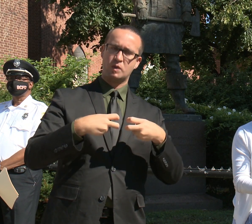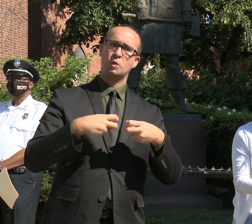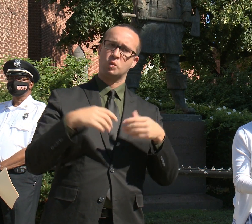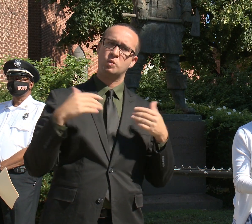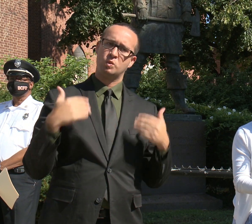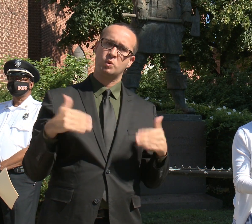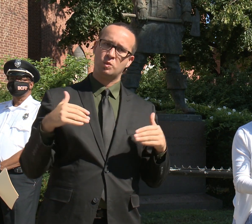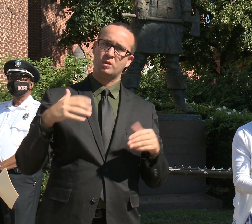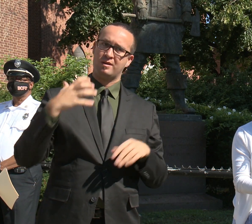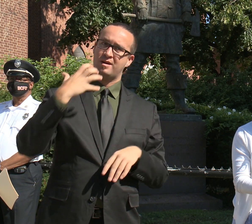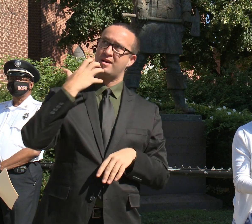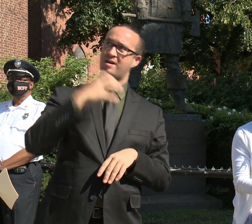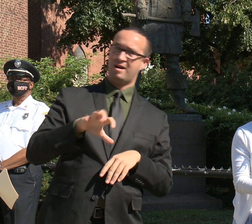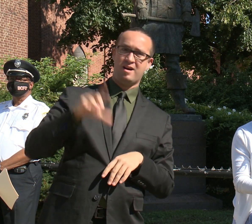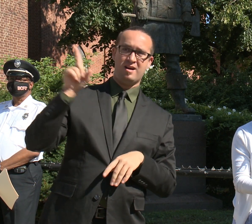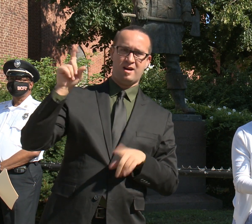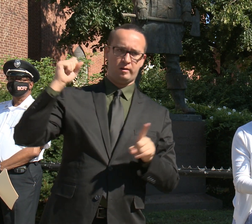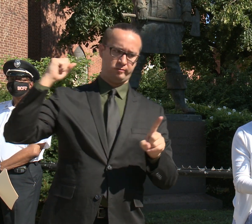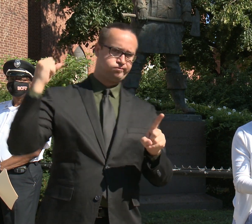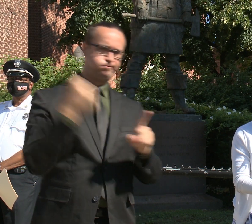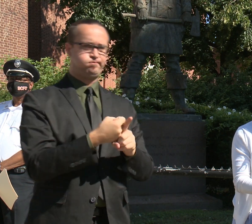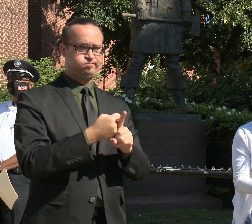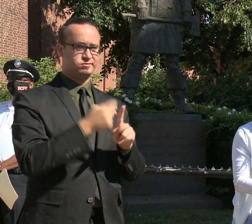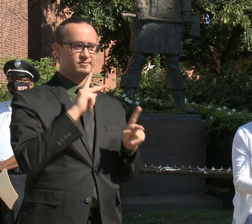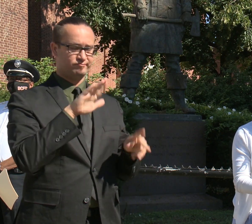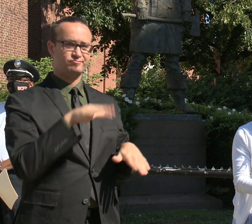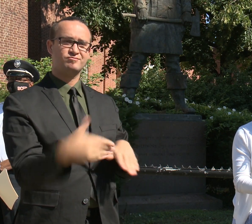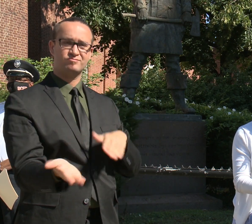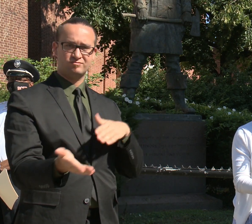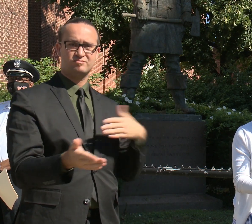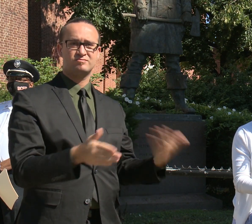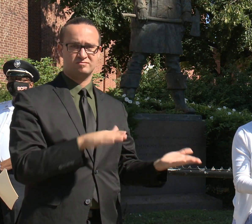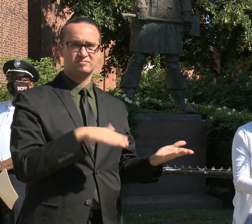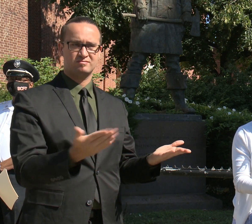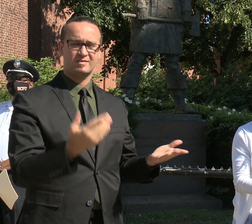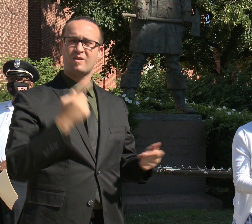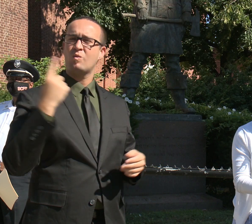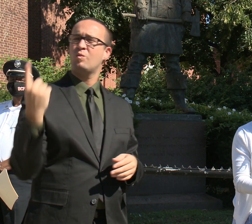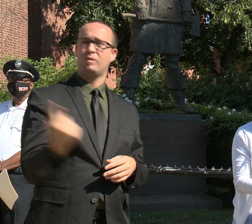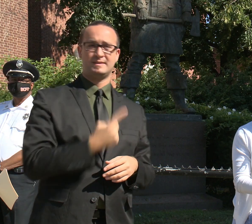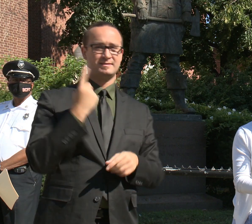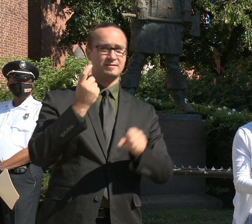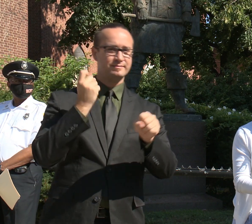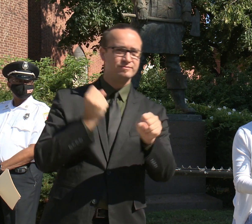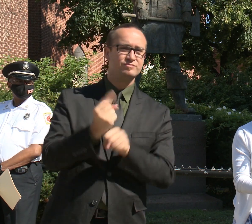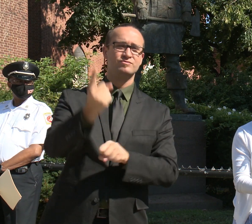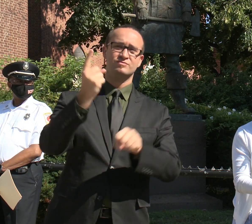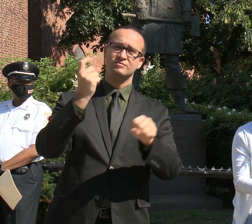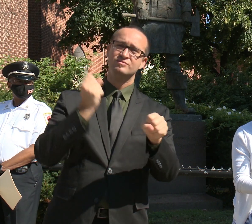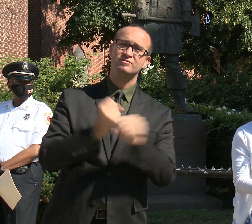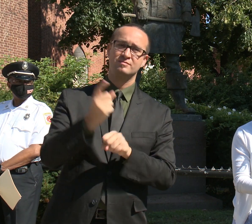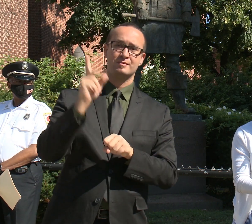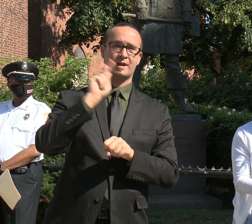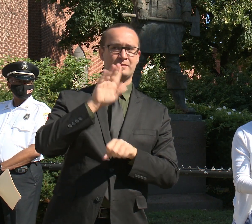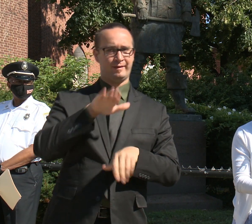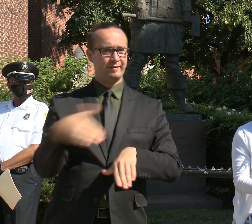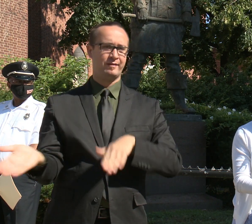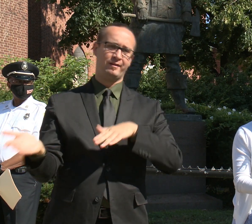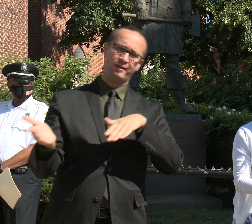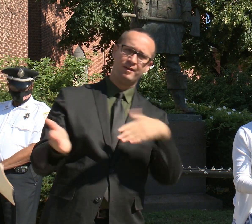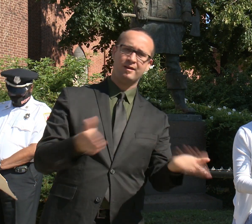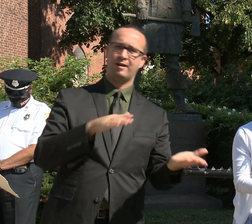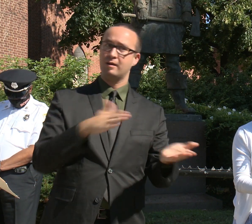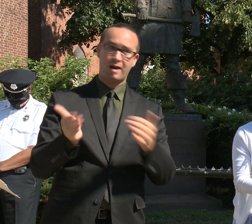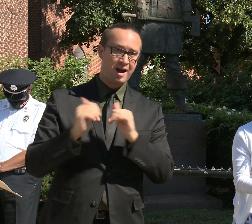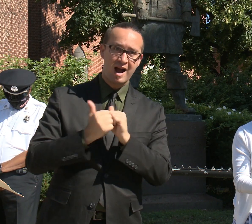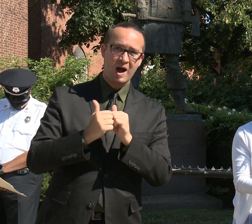States, resulting in hundreds of fatalities each year and even more heat-related illnesses. Some things to remember during the summer months are